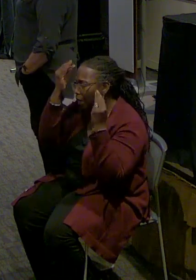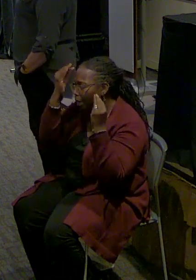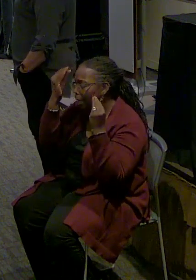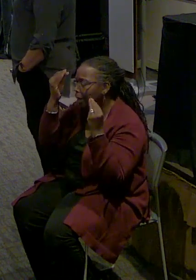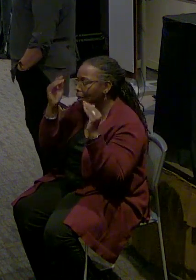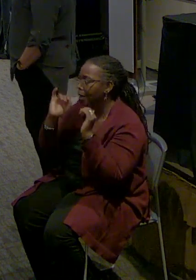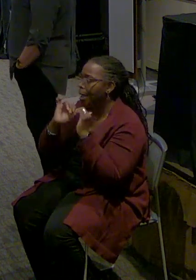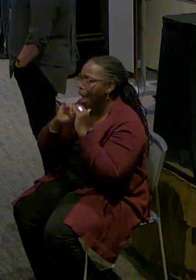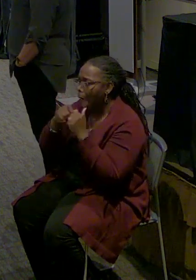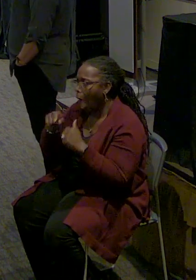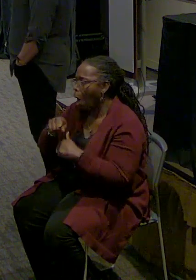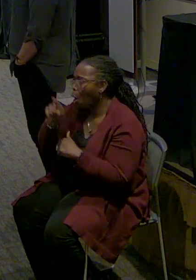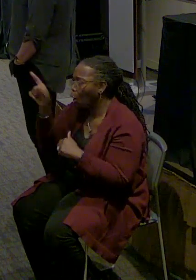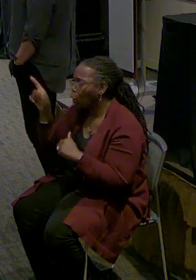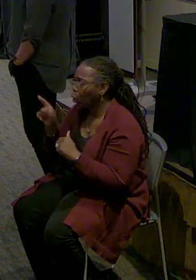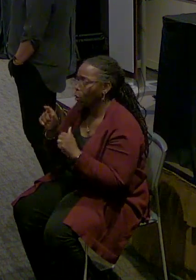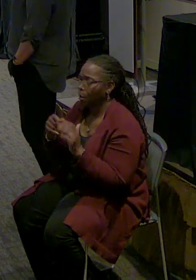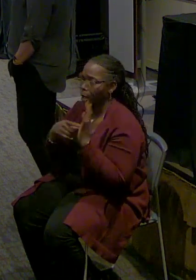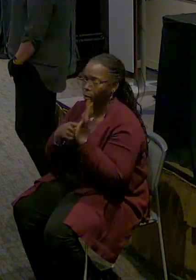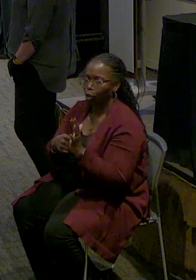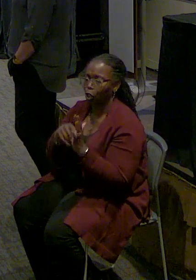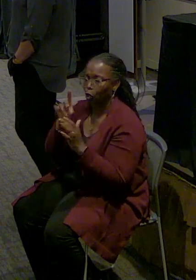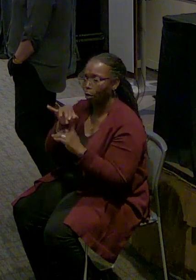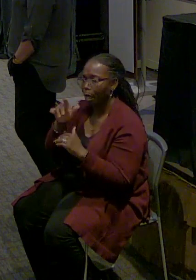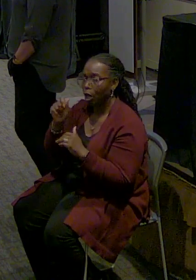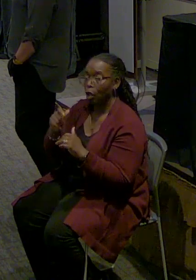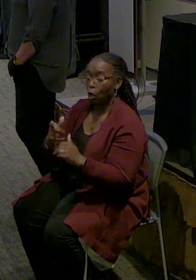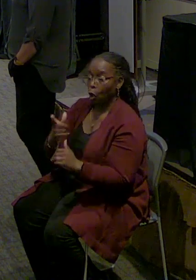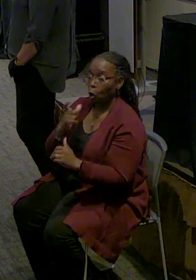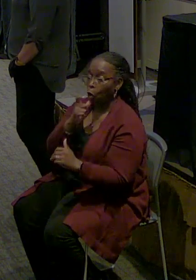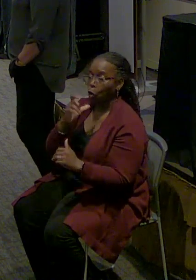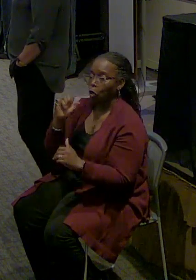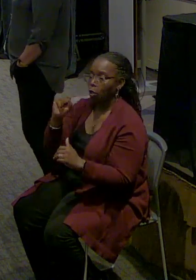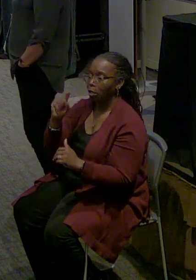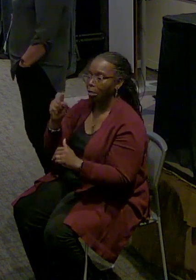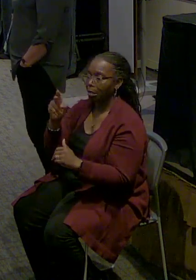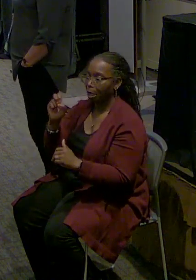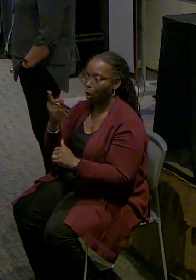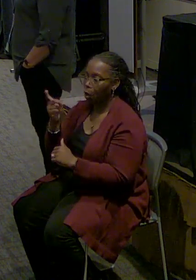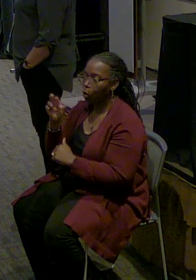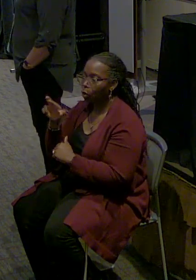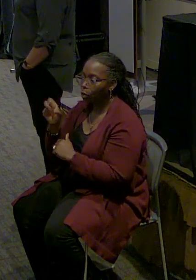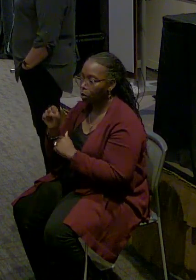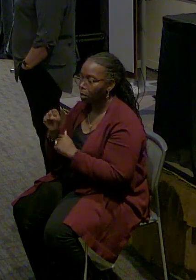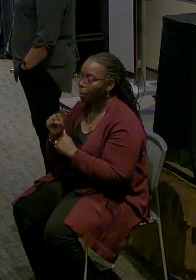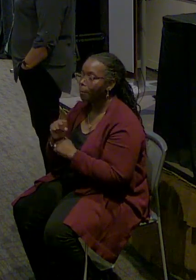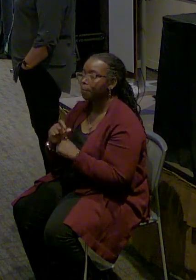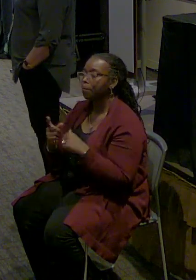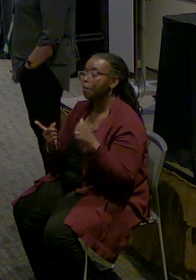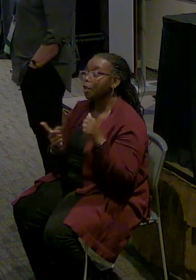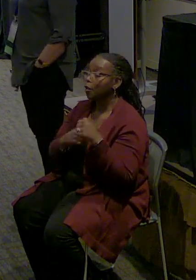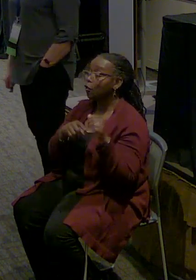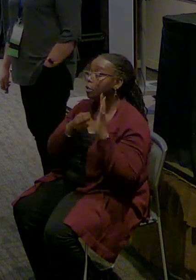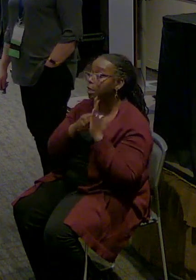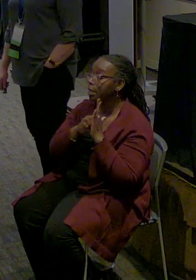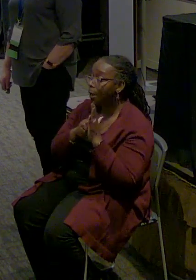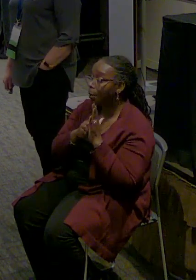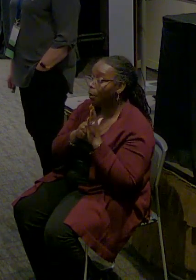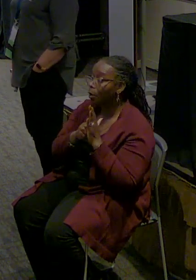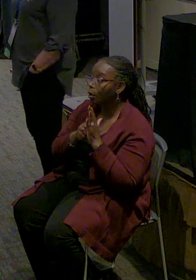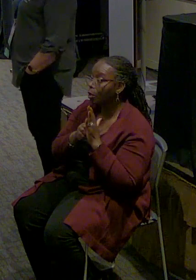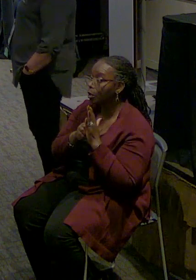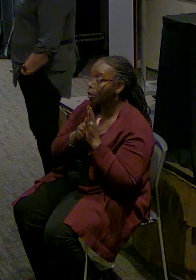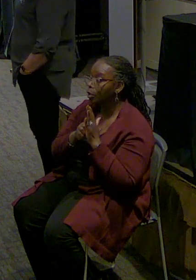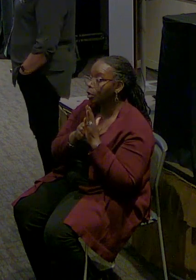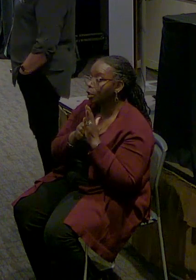about how you might present your data depending on who your stakeholders are. So the first example that we have are just graphs